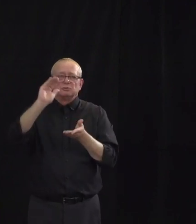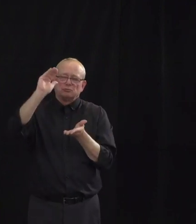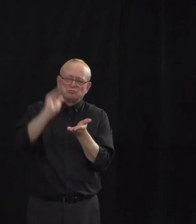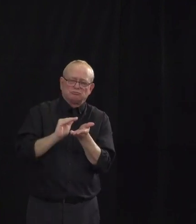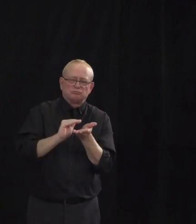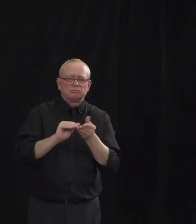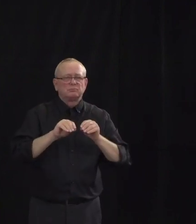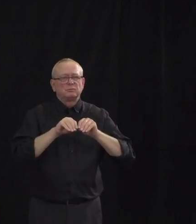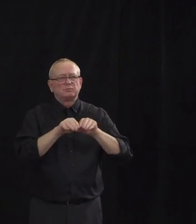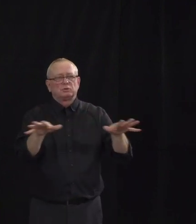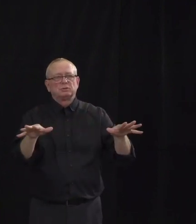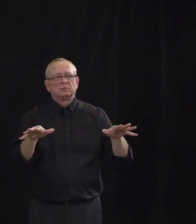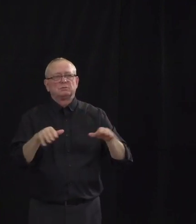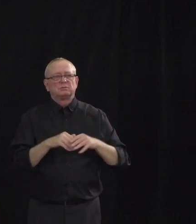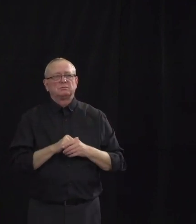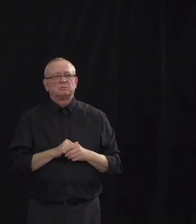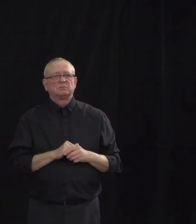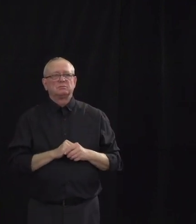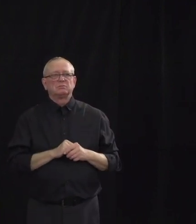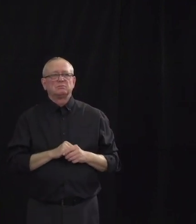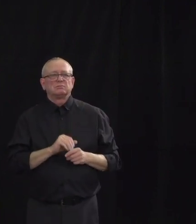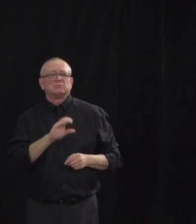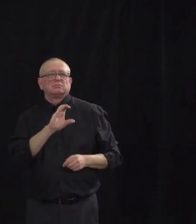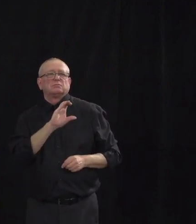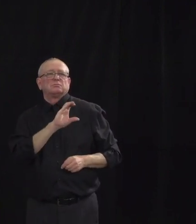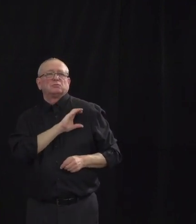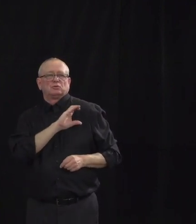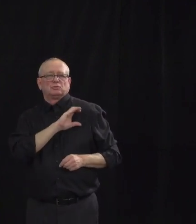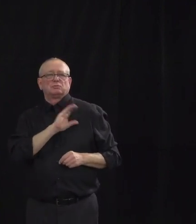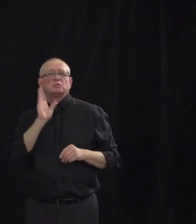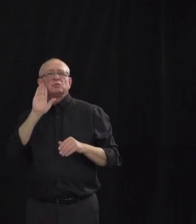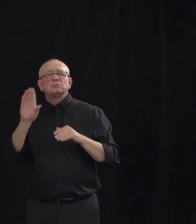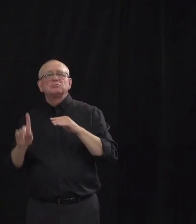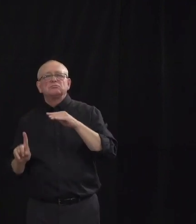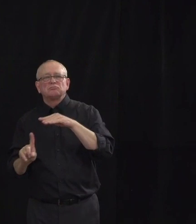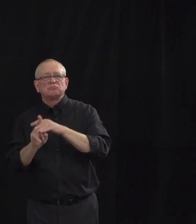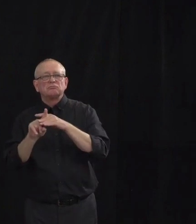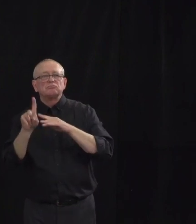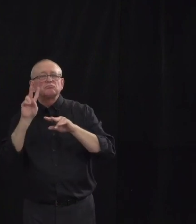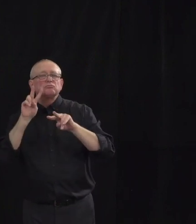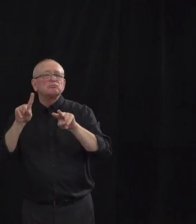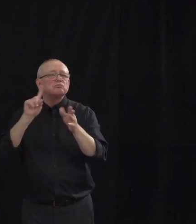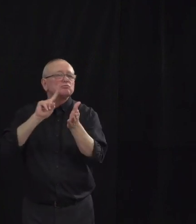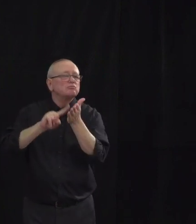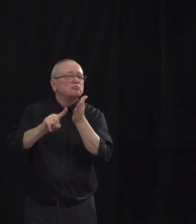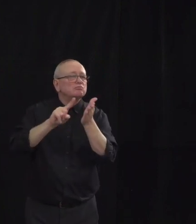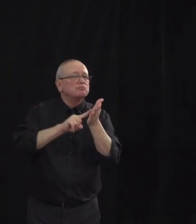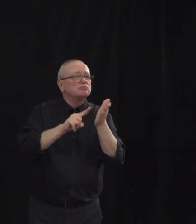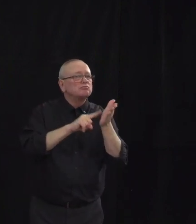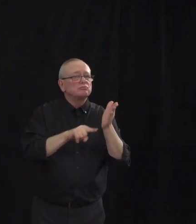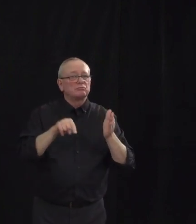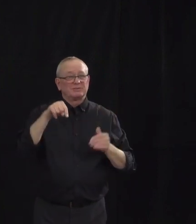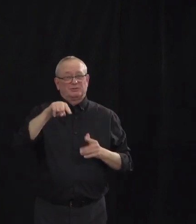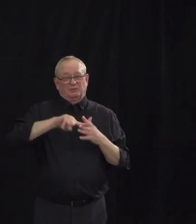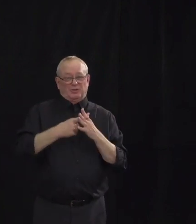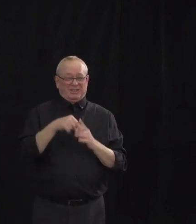officers will be doing routine checks in provincial parks and public land areas starting this weekend to support education and awareness on